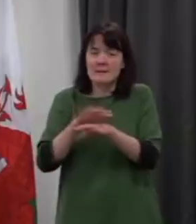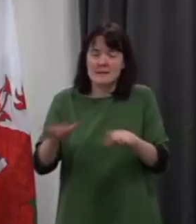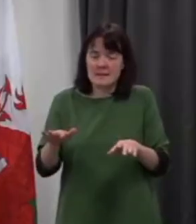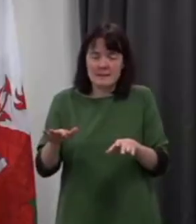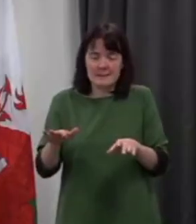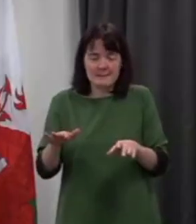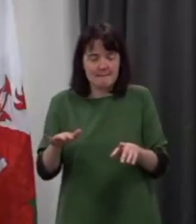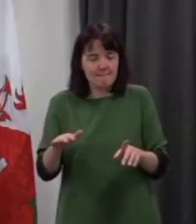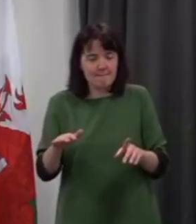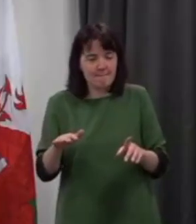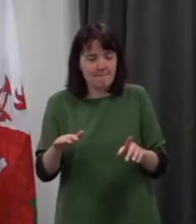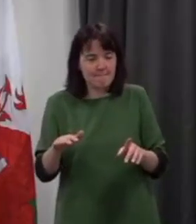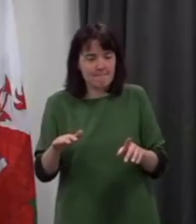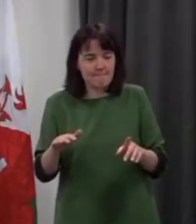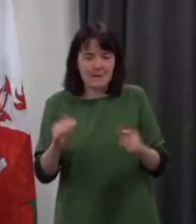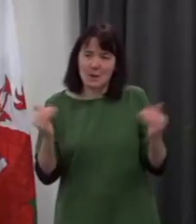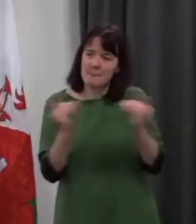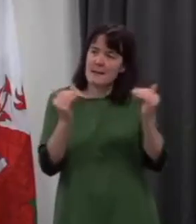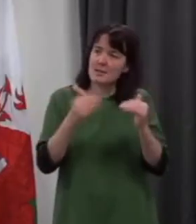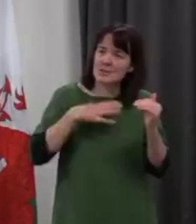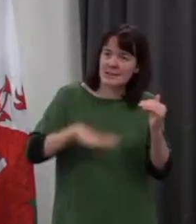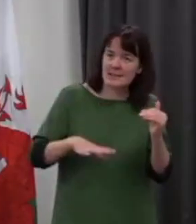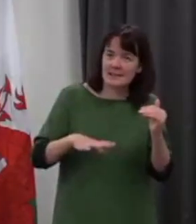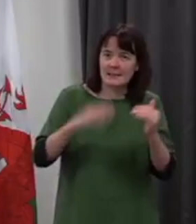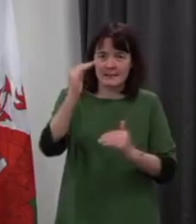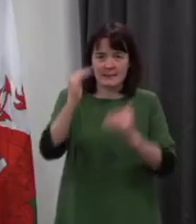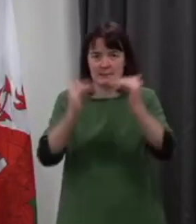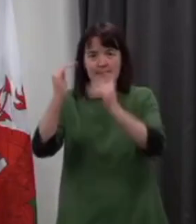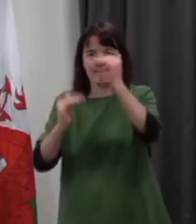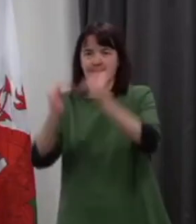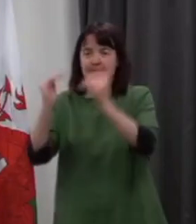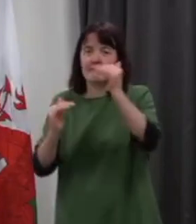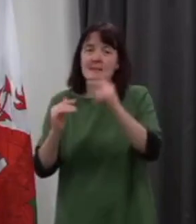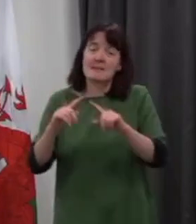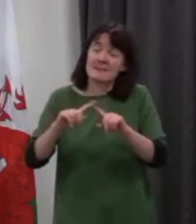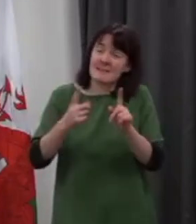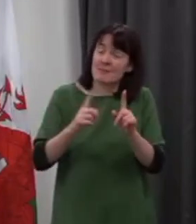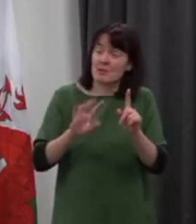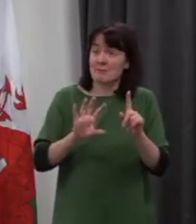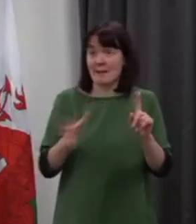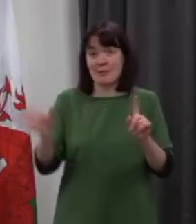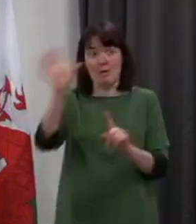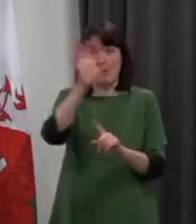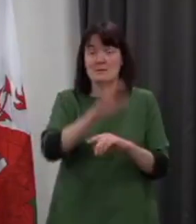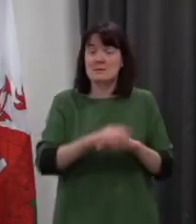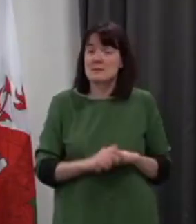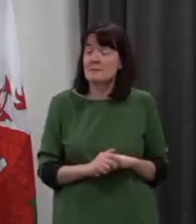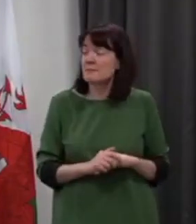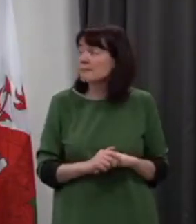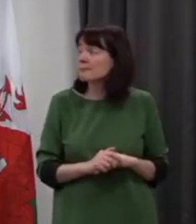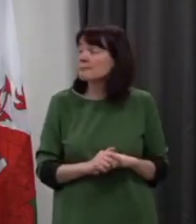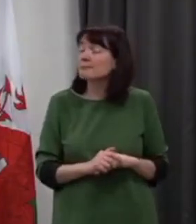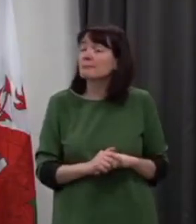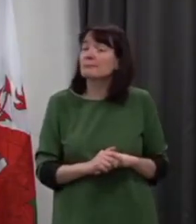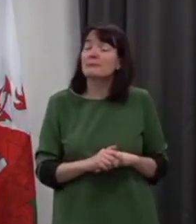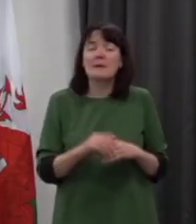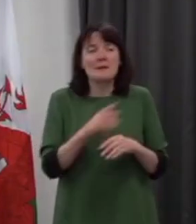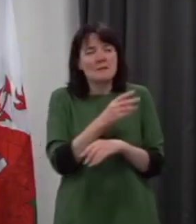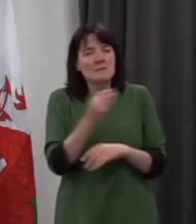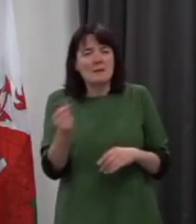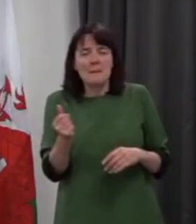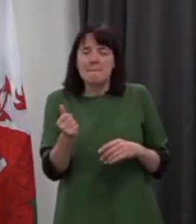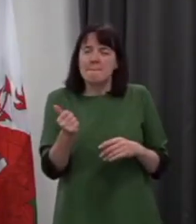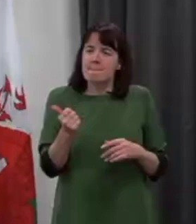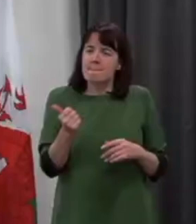the differential need that different parts of the UK will have. I can also confirm on some of the broader points about